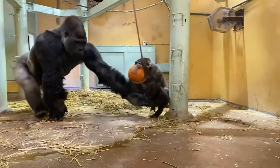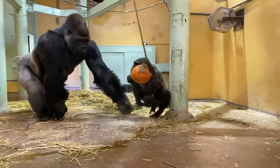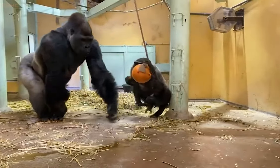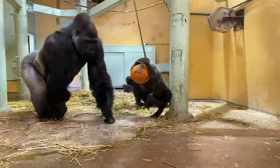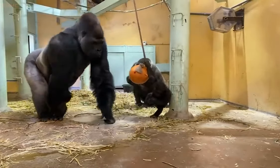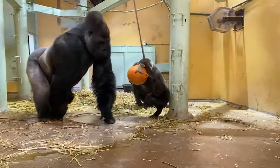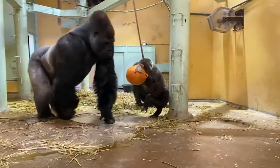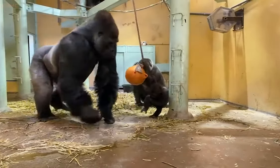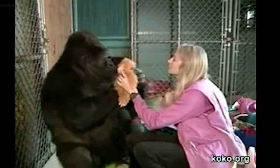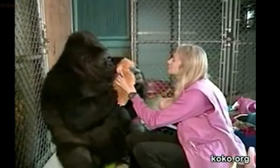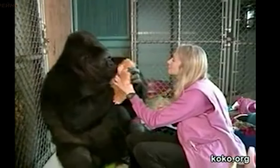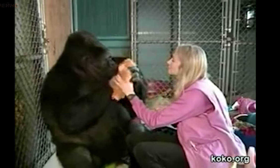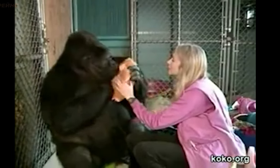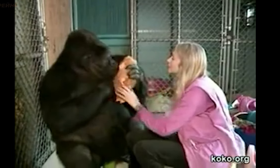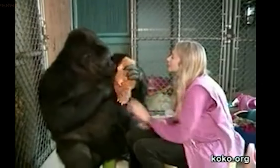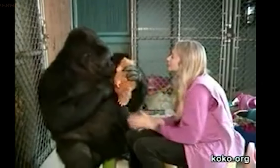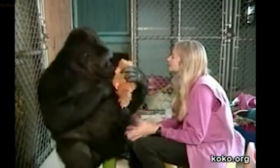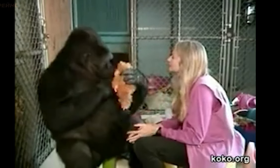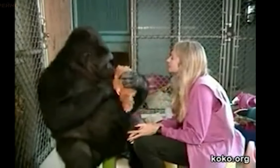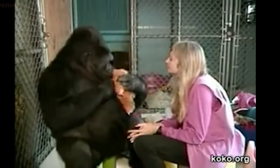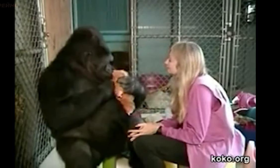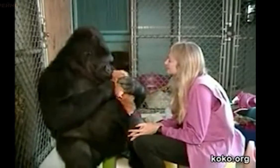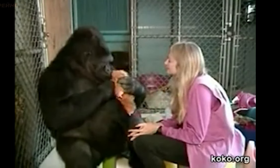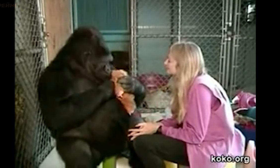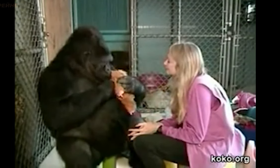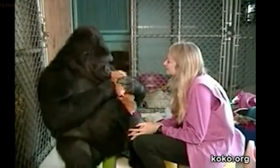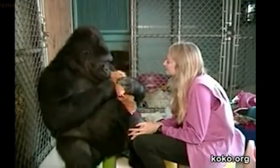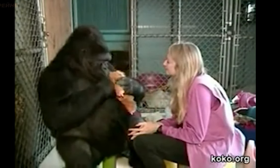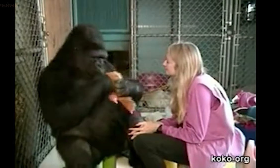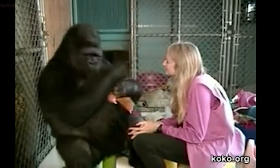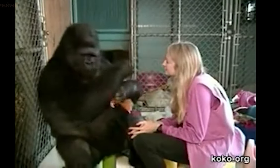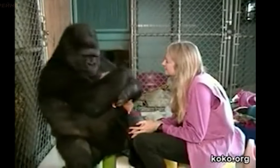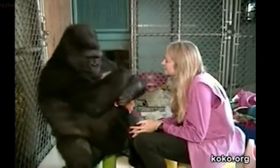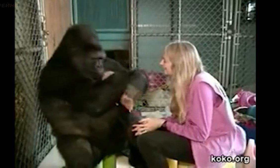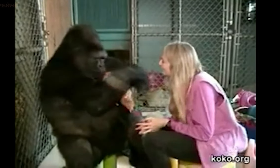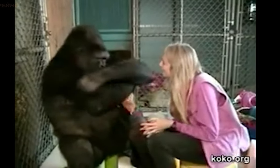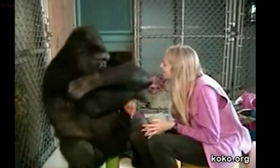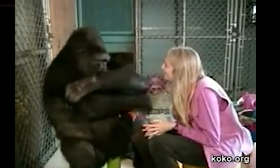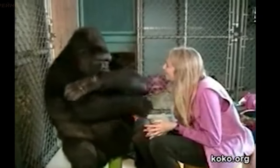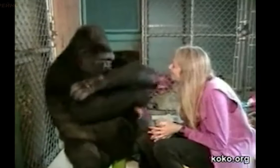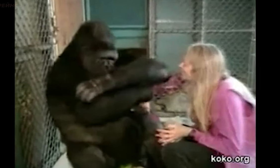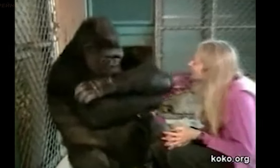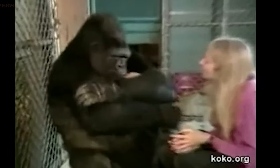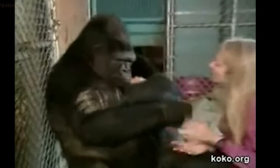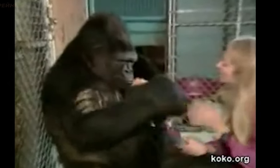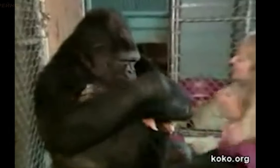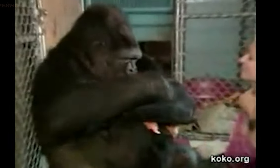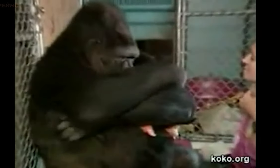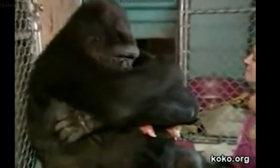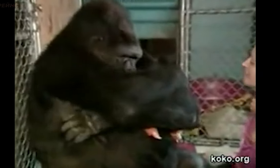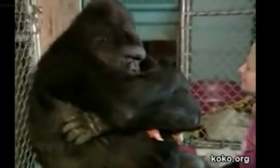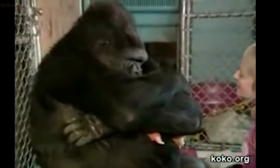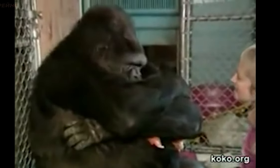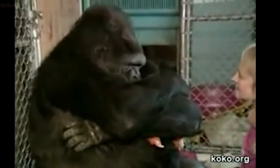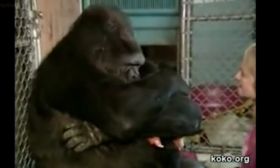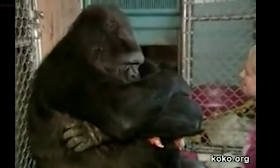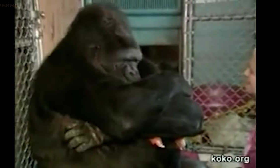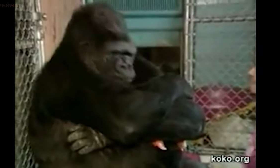be considered a breakthrough in understanding the secrets of human evolution. As Darwin predicted, primates turned out to be the most